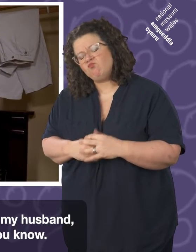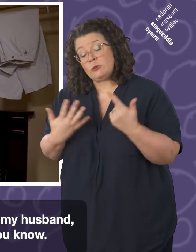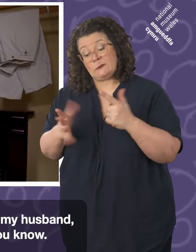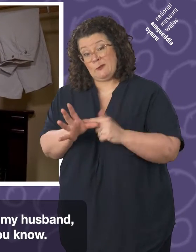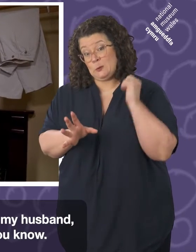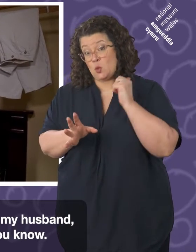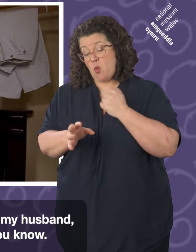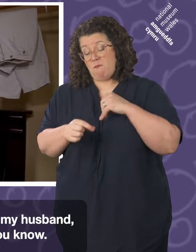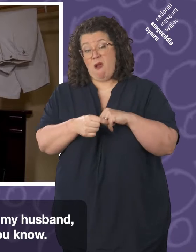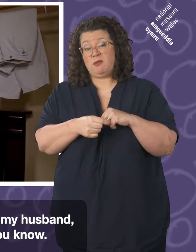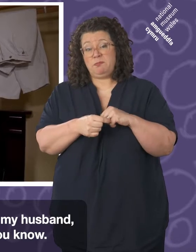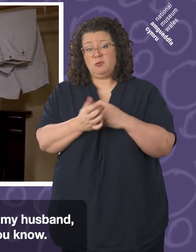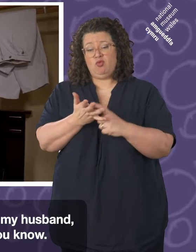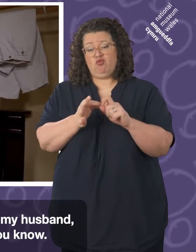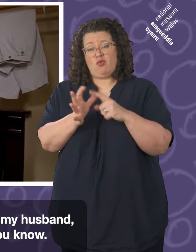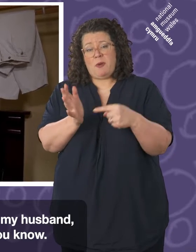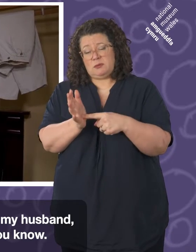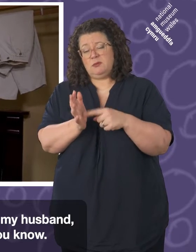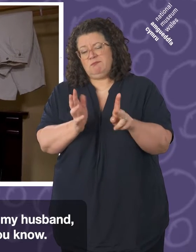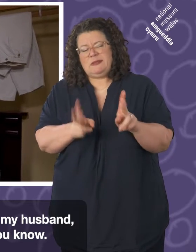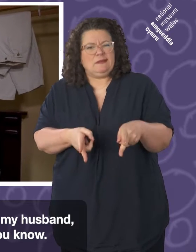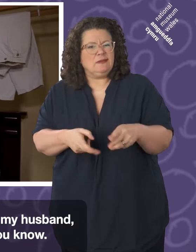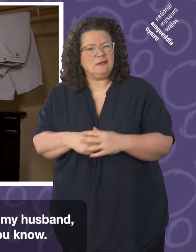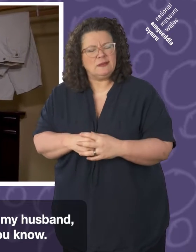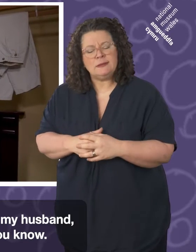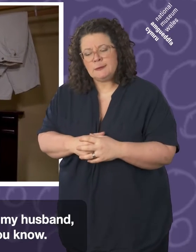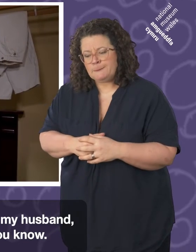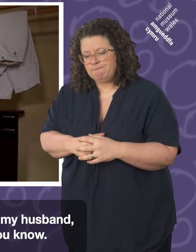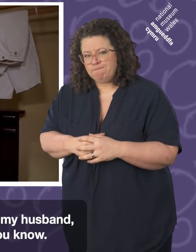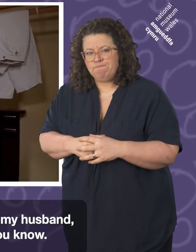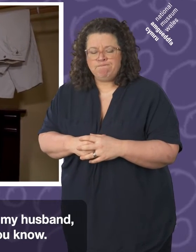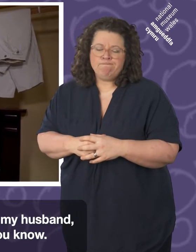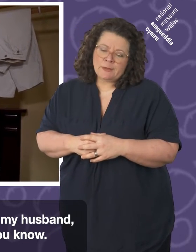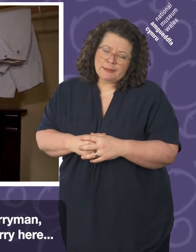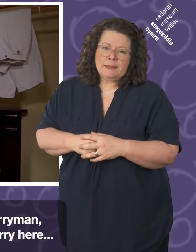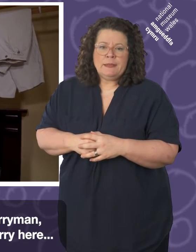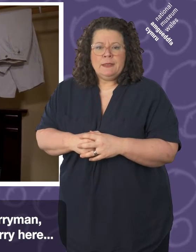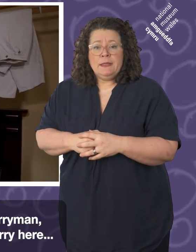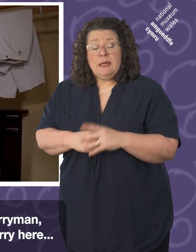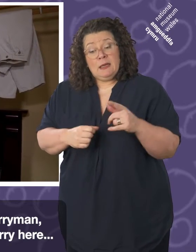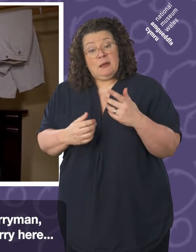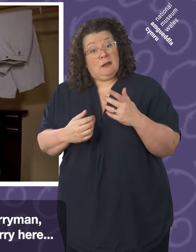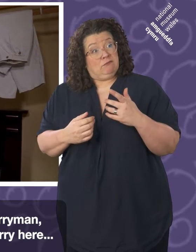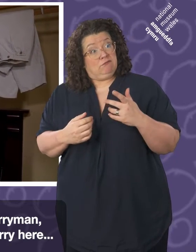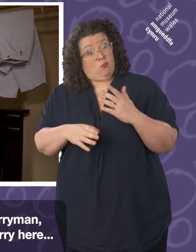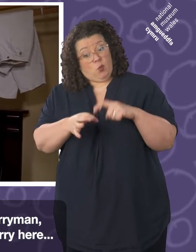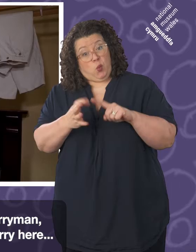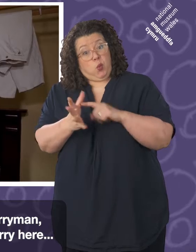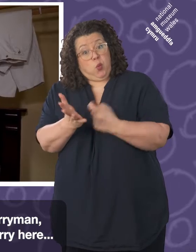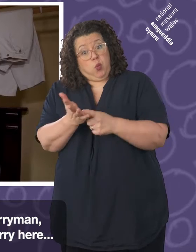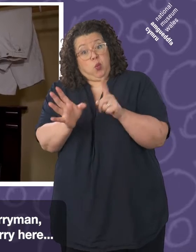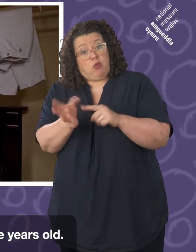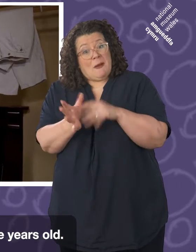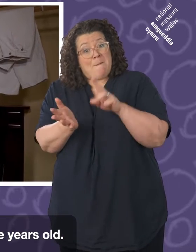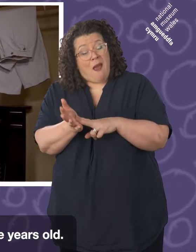7 years ago now, my husband, Robert, he died, you know. He'd been a quarryman working in the